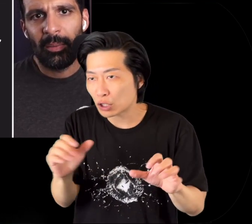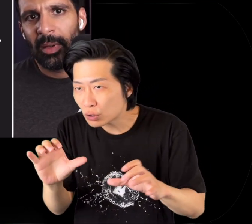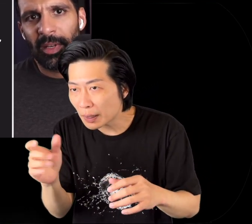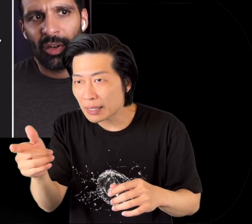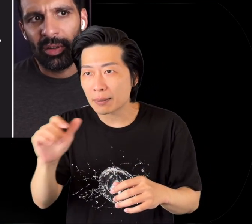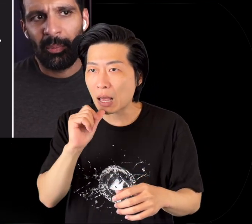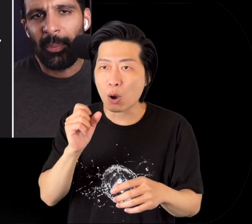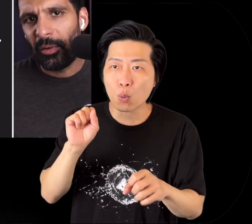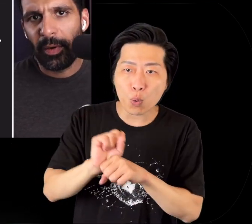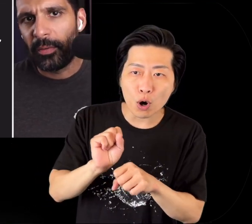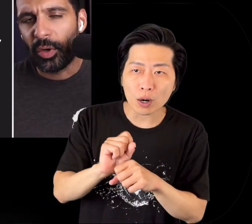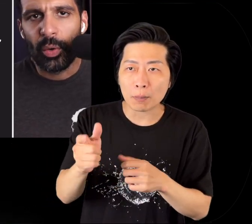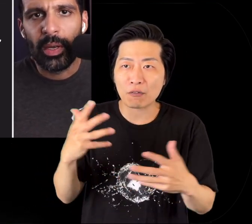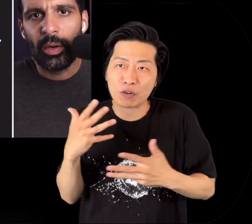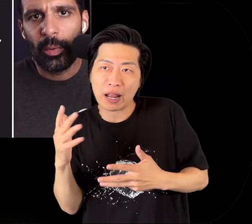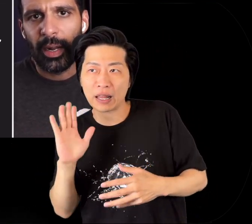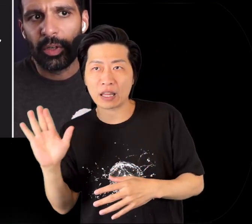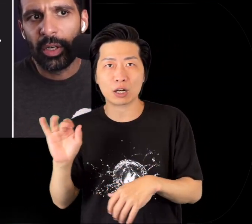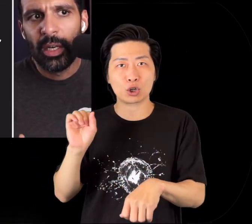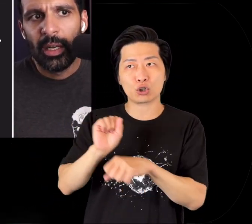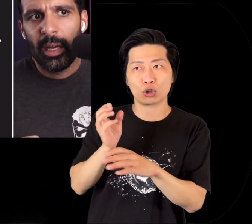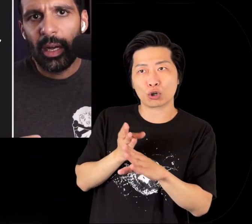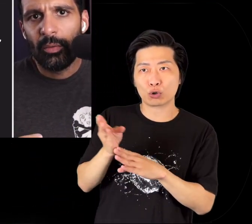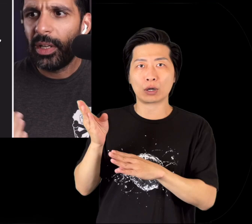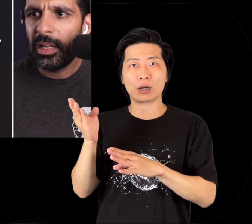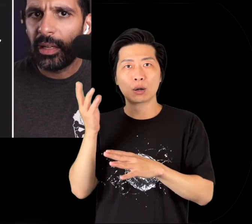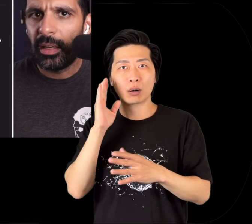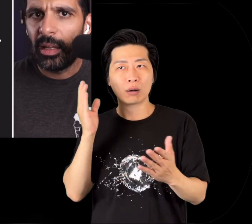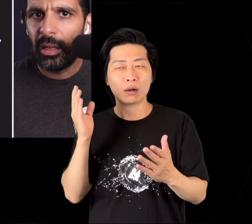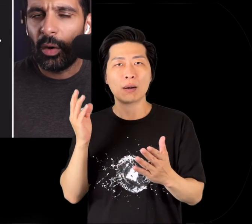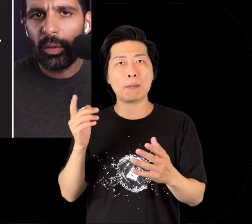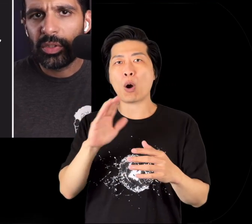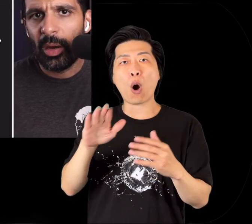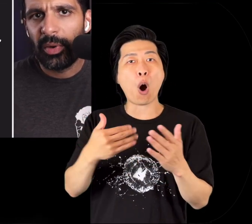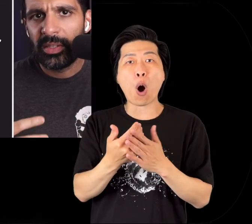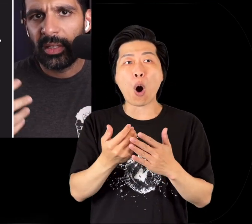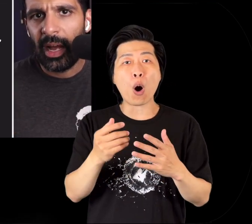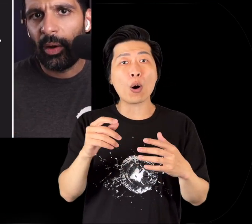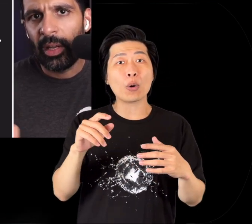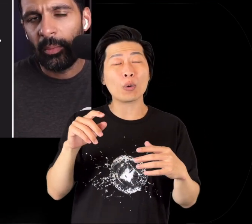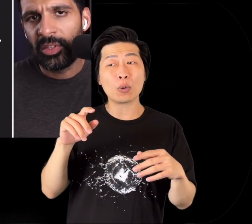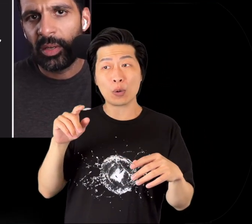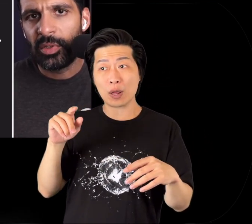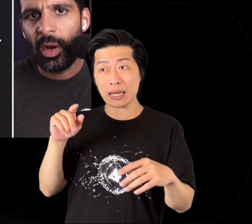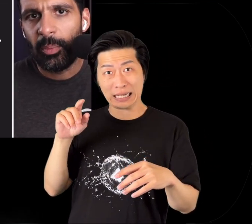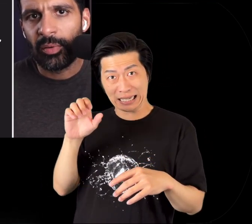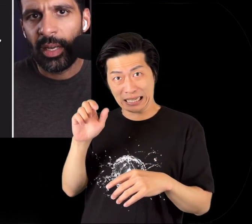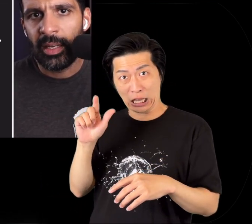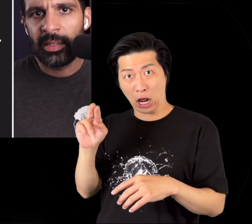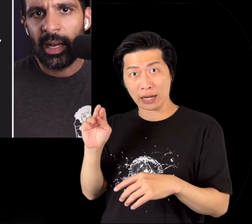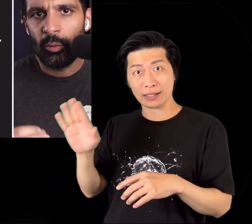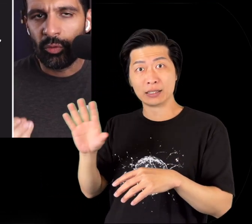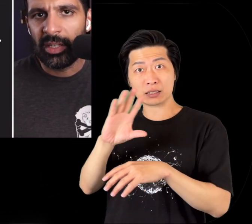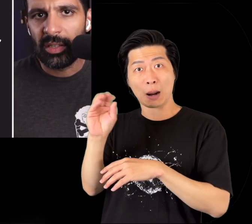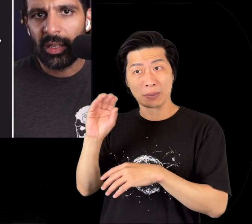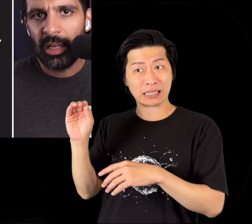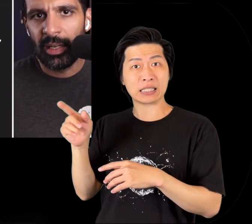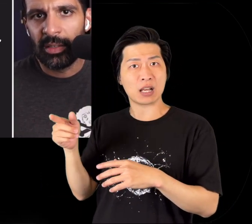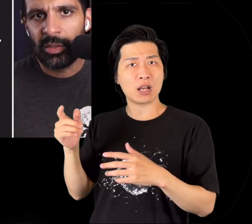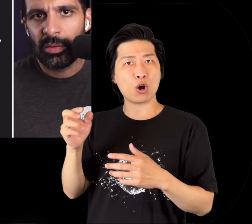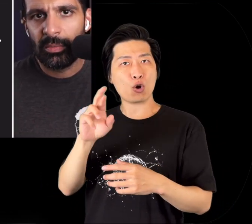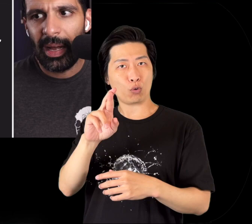and maybe they might be afraid of their career or whatever. Really, all those companies and how Elon Musk seems to operate is that